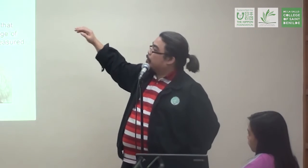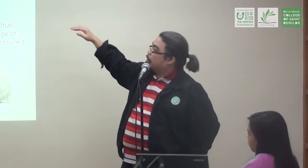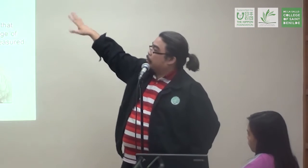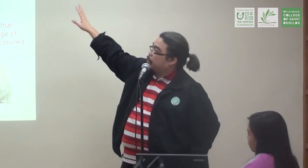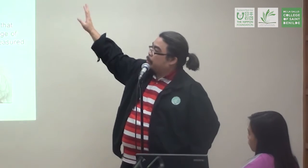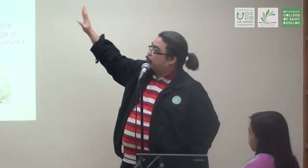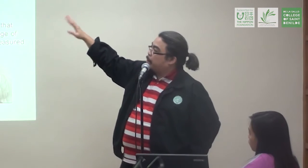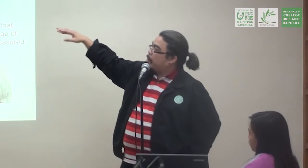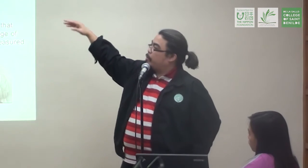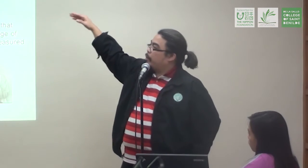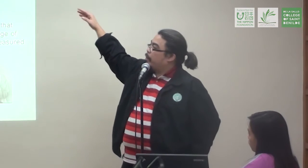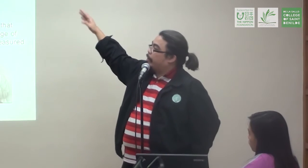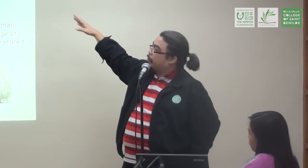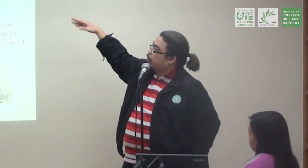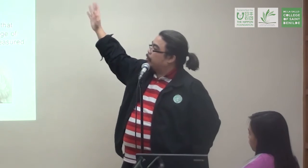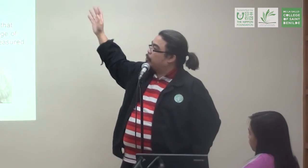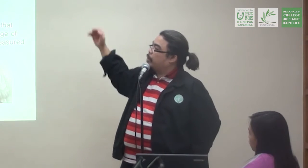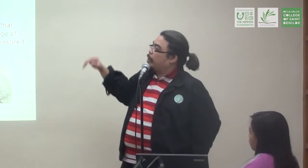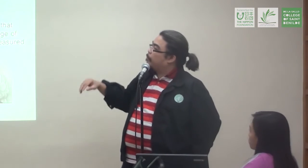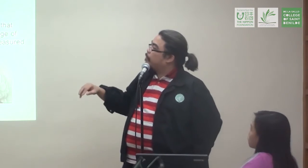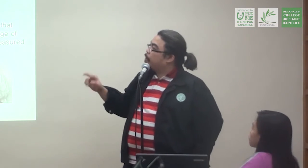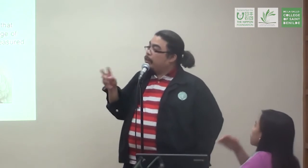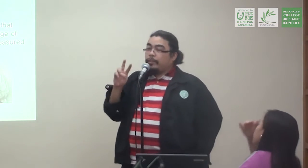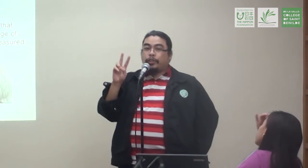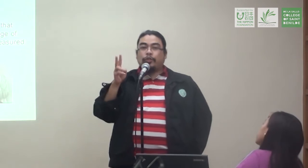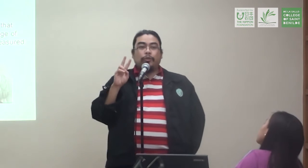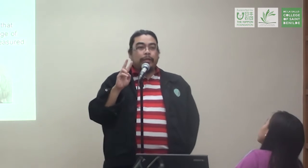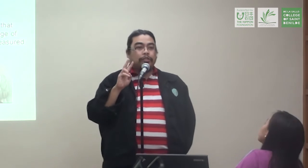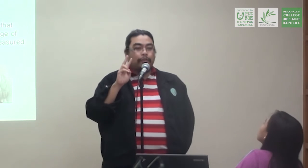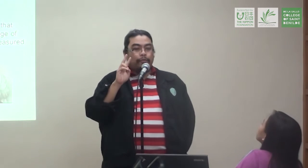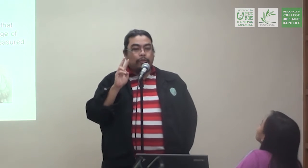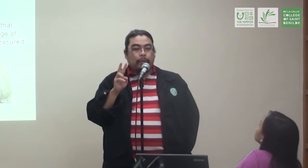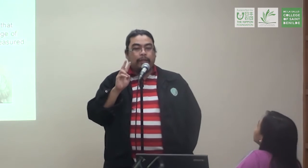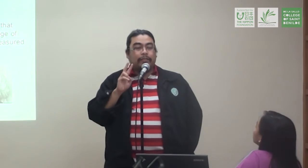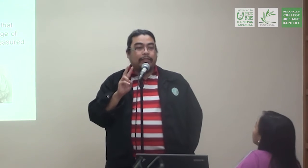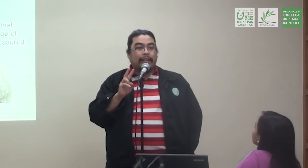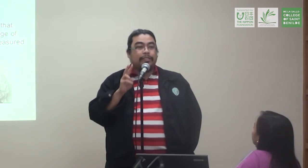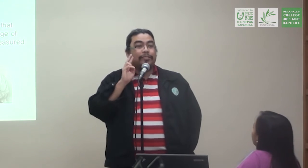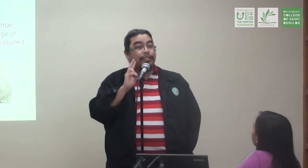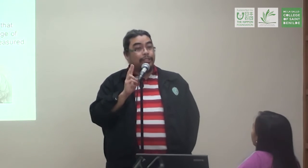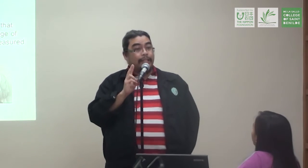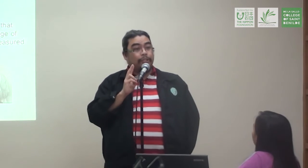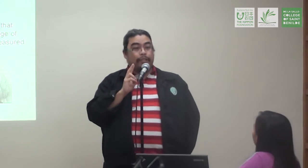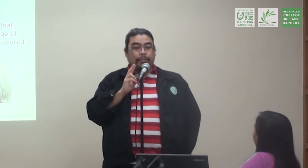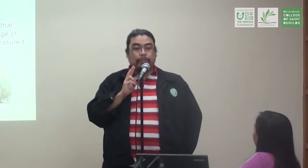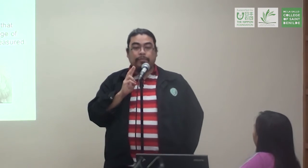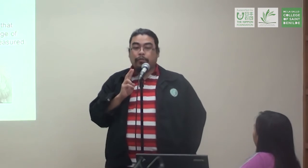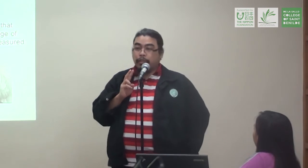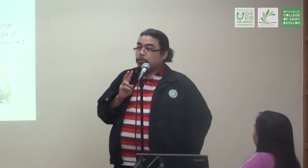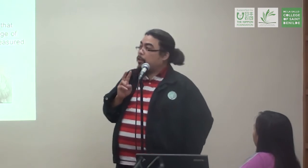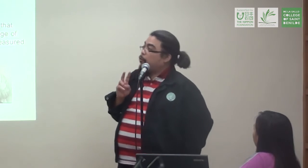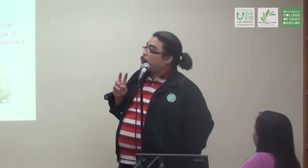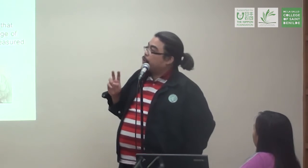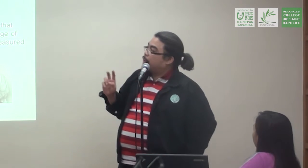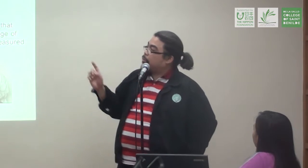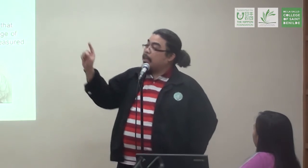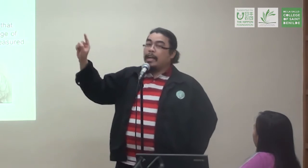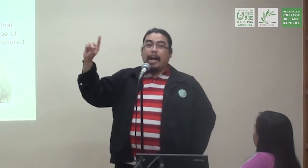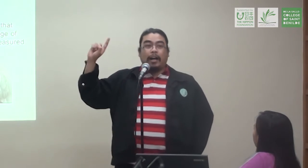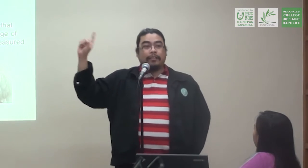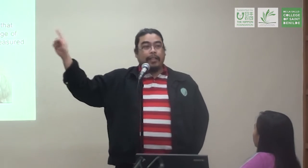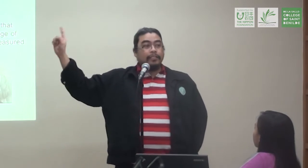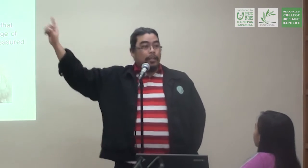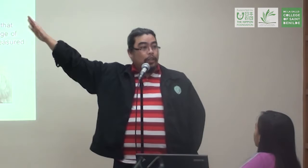done, Brower, Nestor, and so on, there are two ways of doing test translations. First one of which